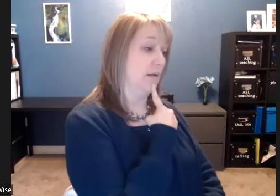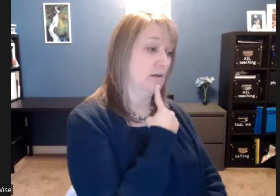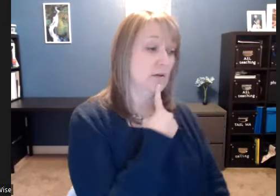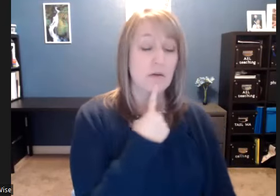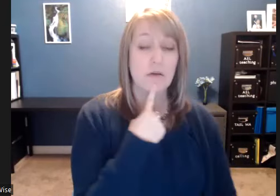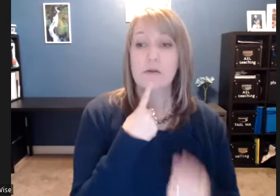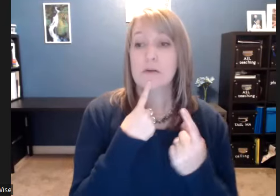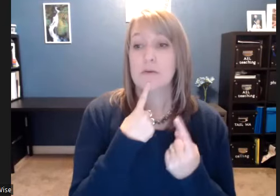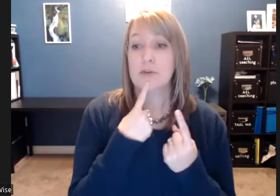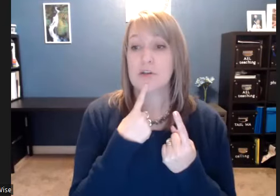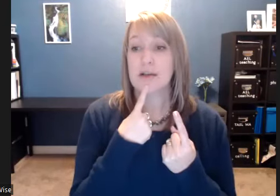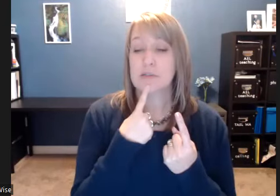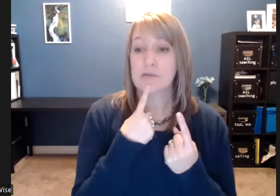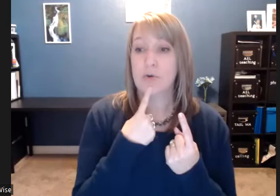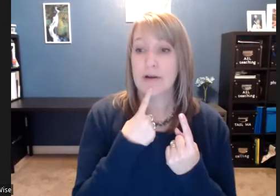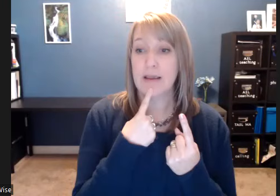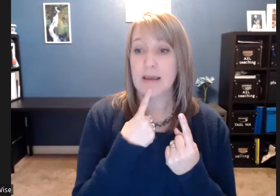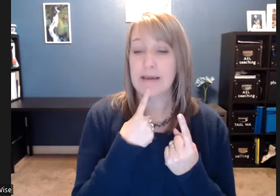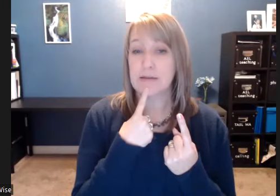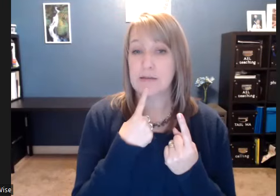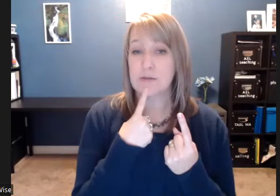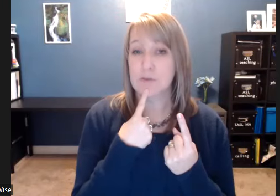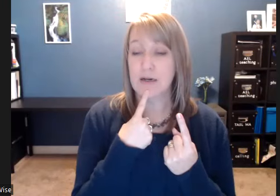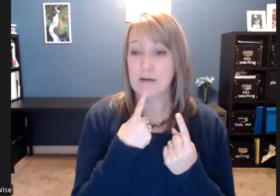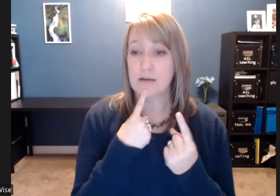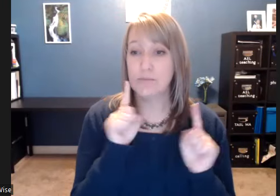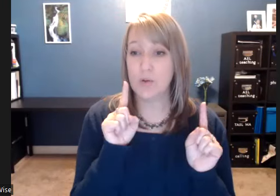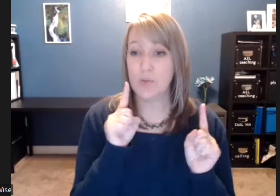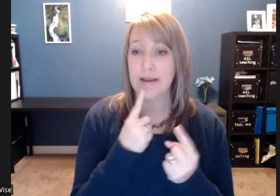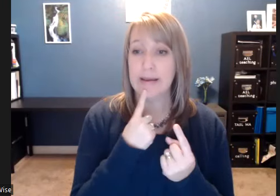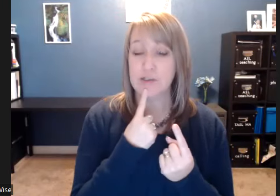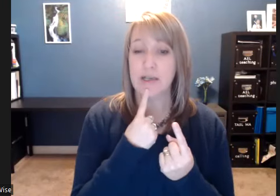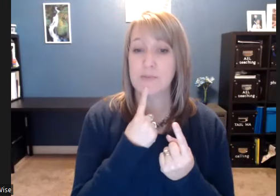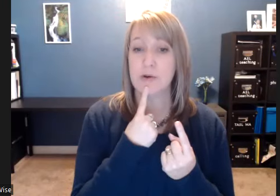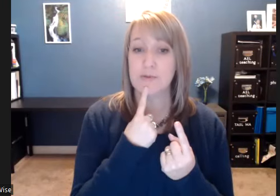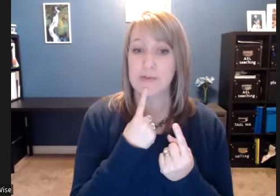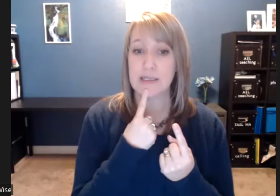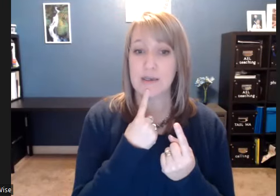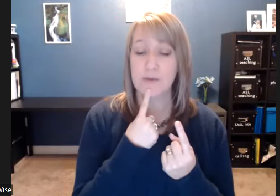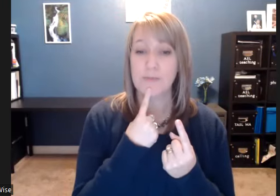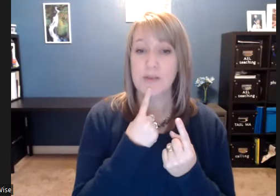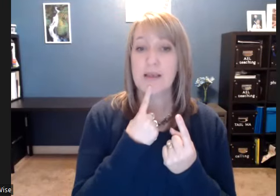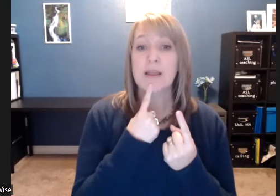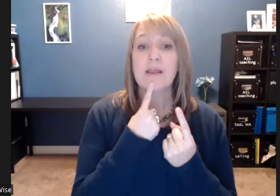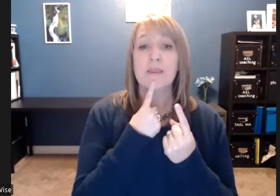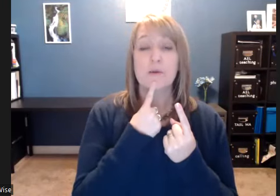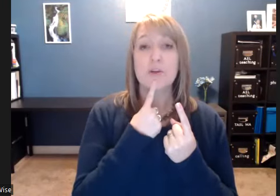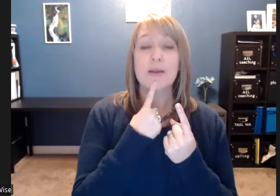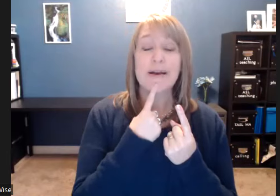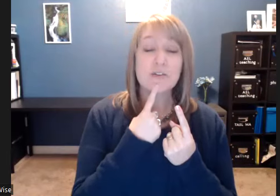tell, but you're going to have a supporting hand as well, both one hand shapes, palms facing you. Then when you announce or